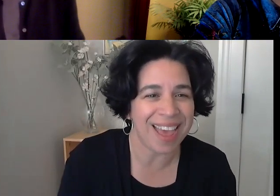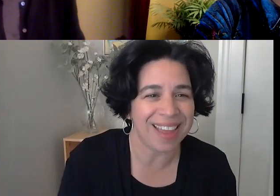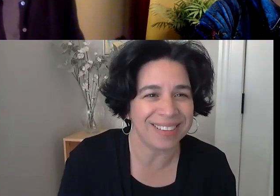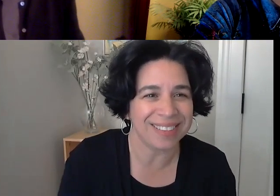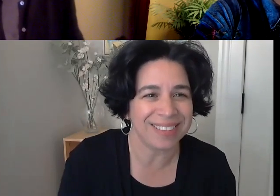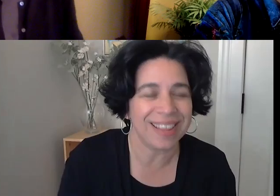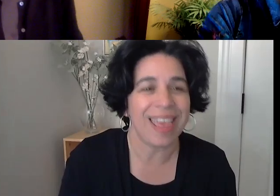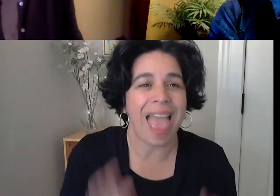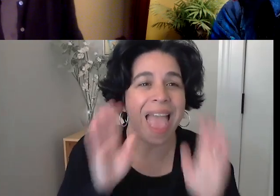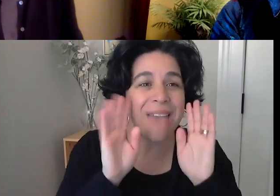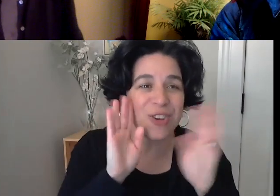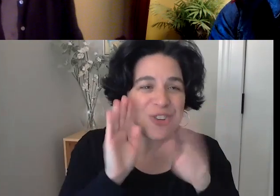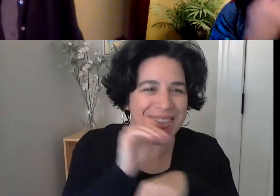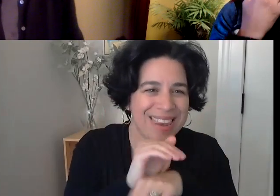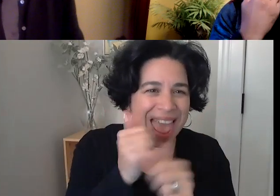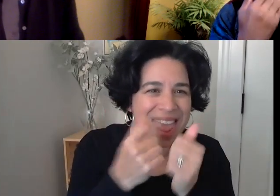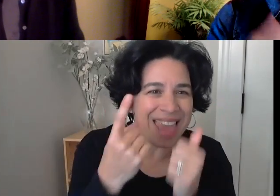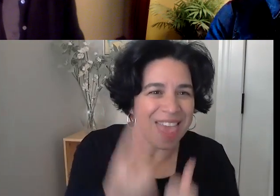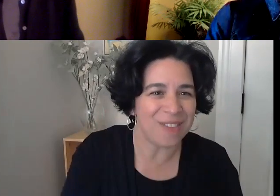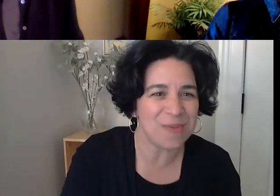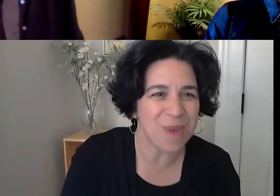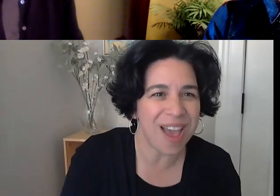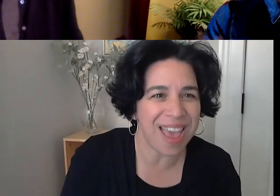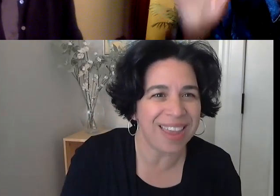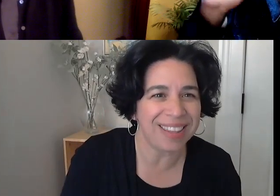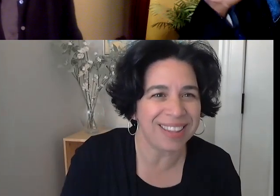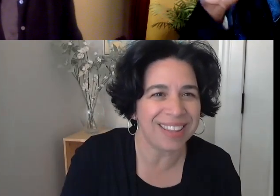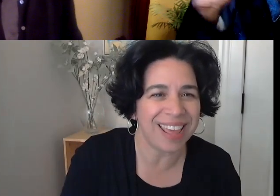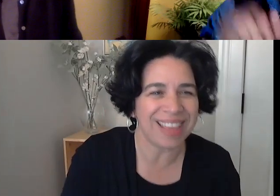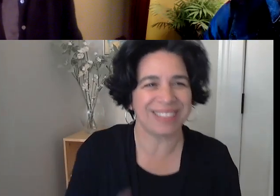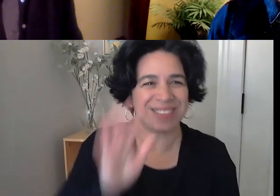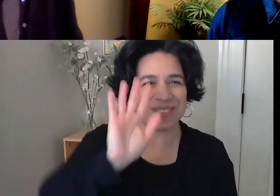all. Thanks. Have a great night, everyone. Thank you. Bye.